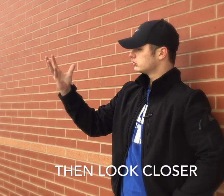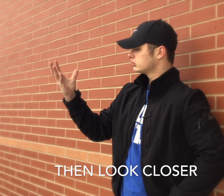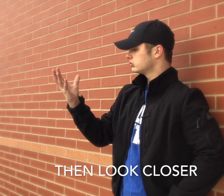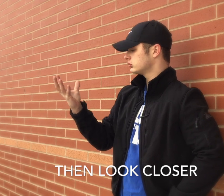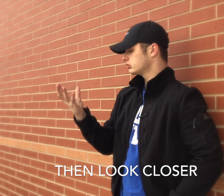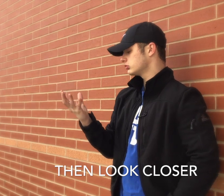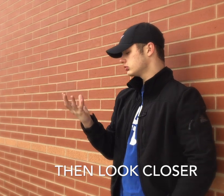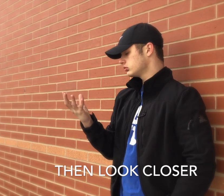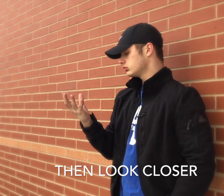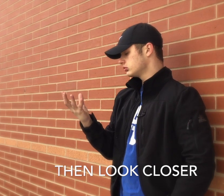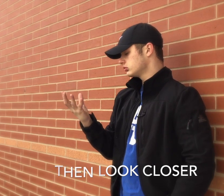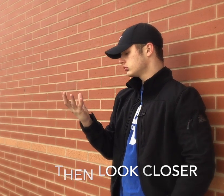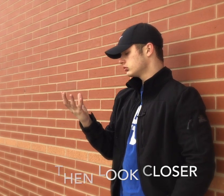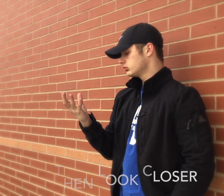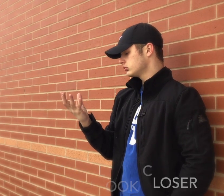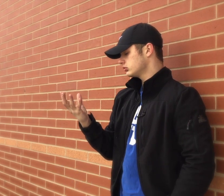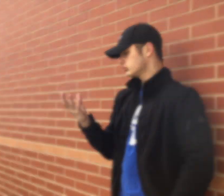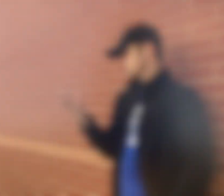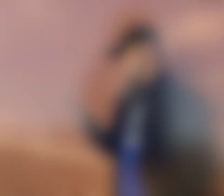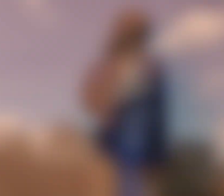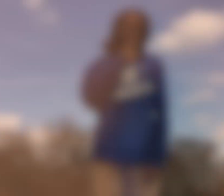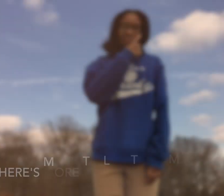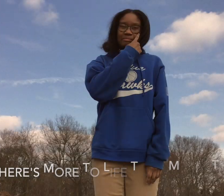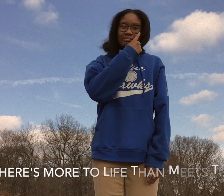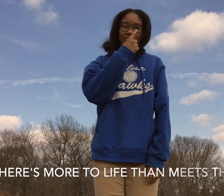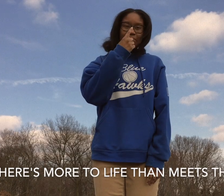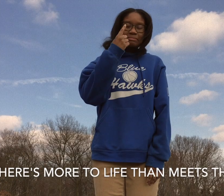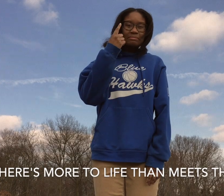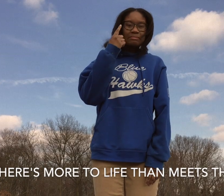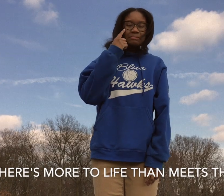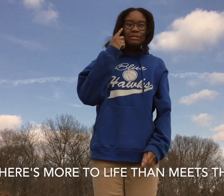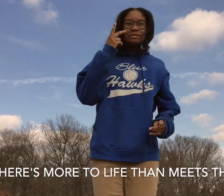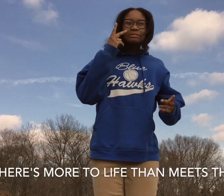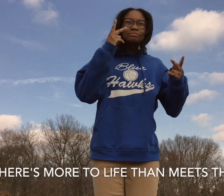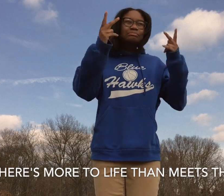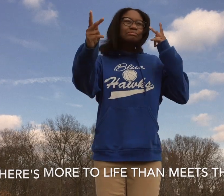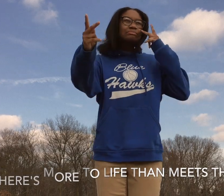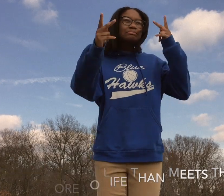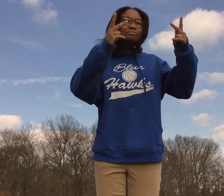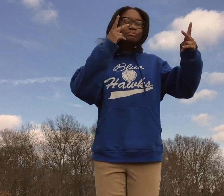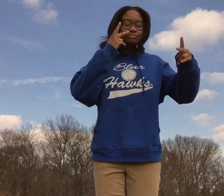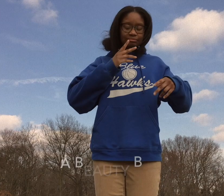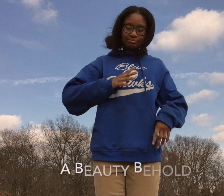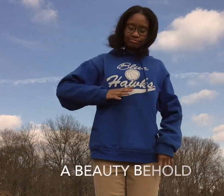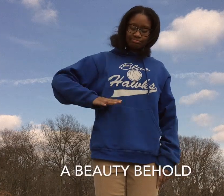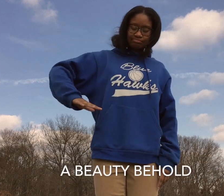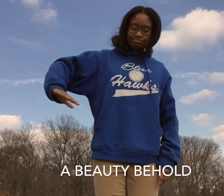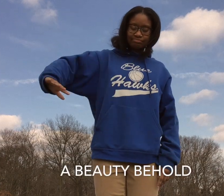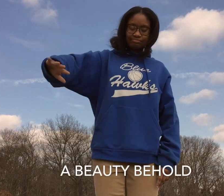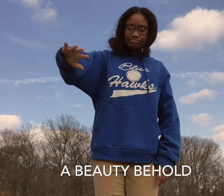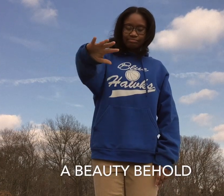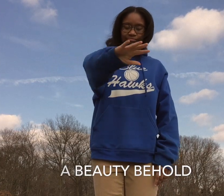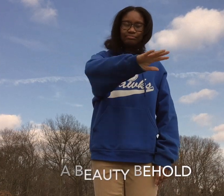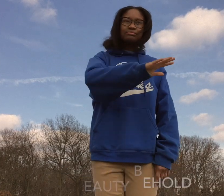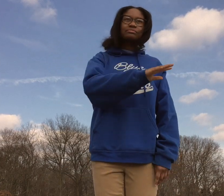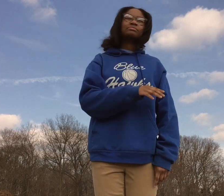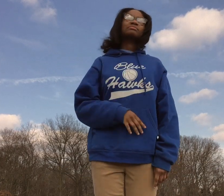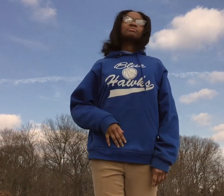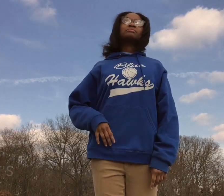look closer. There's more to life than meets the eye, a beauty to behold. It's